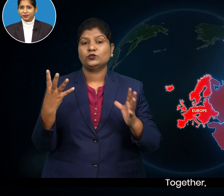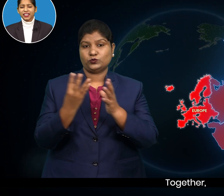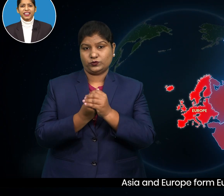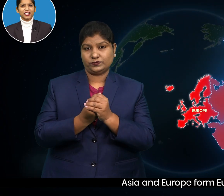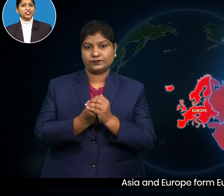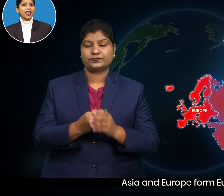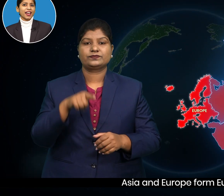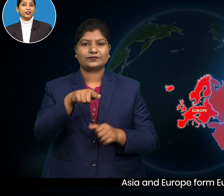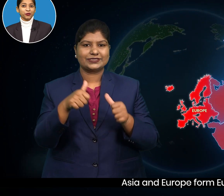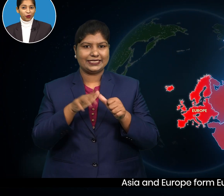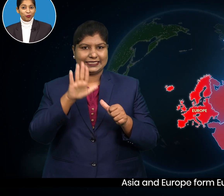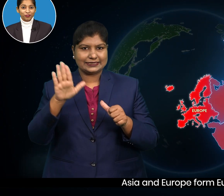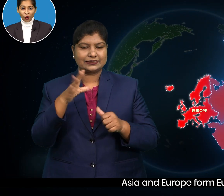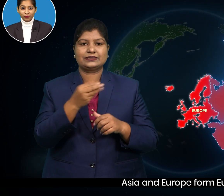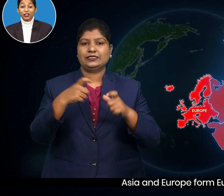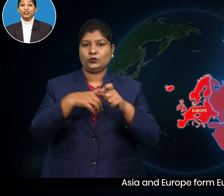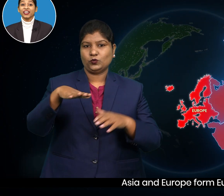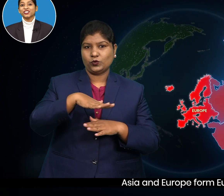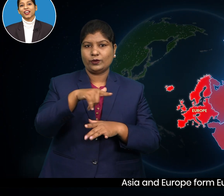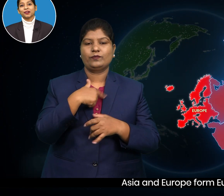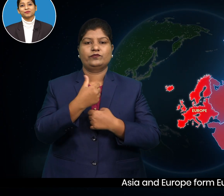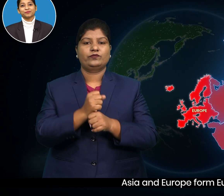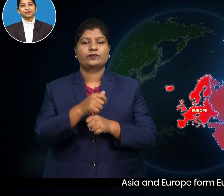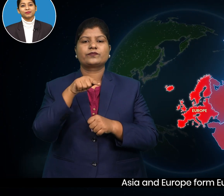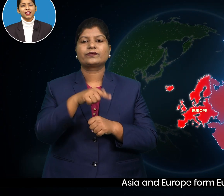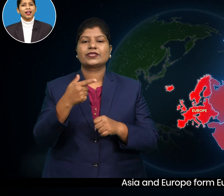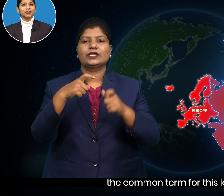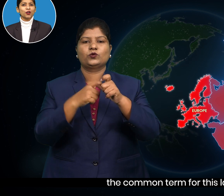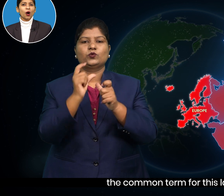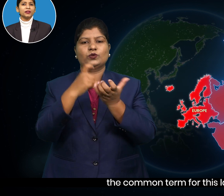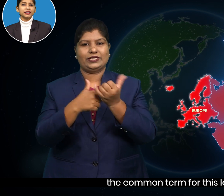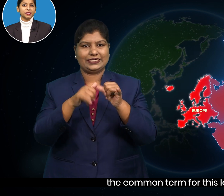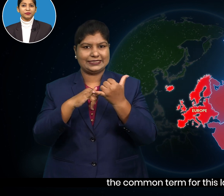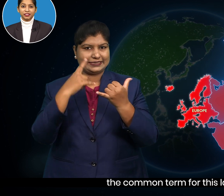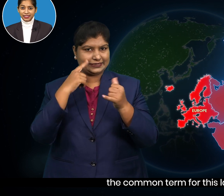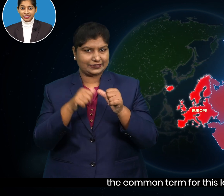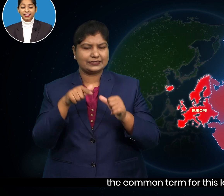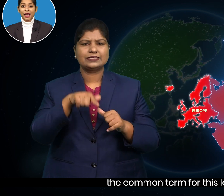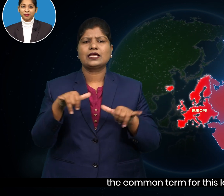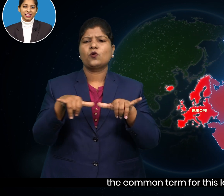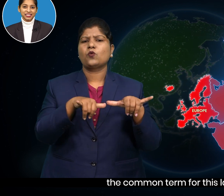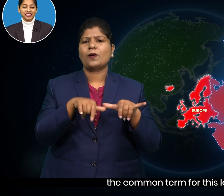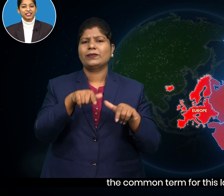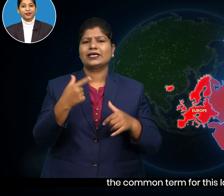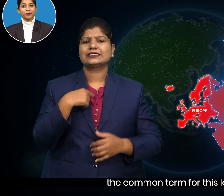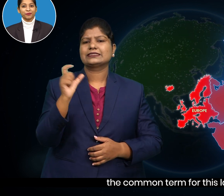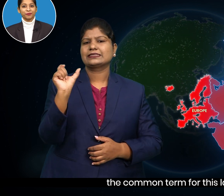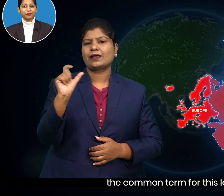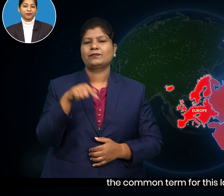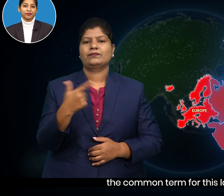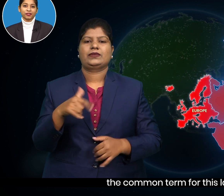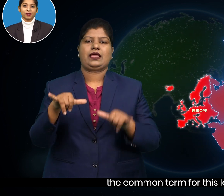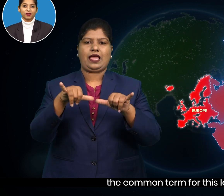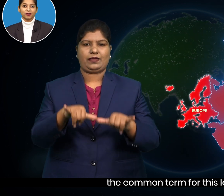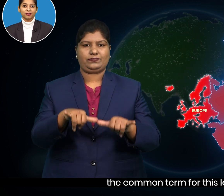Together, Asia and Europe form Eurasia, the common term for this landmass.